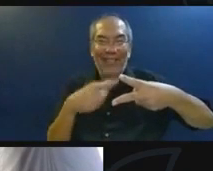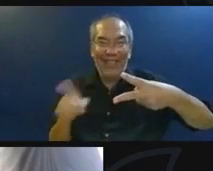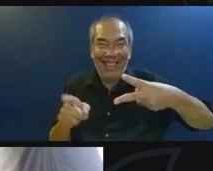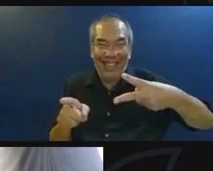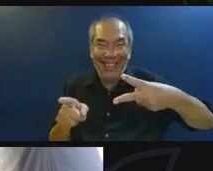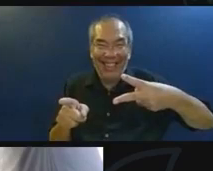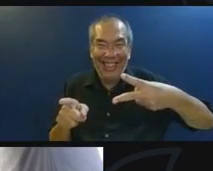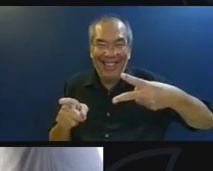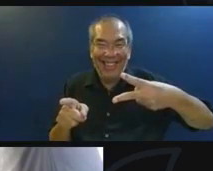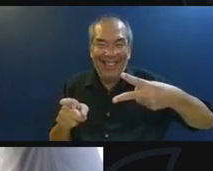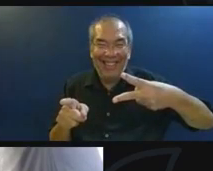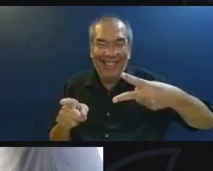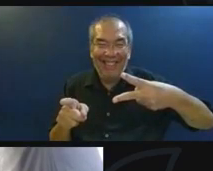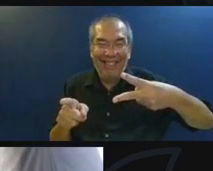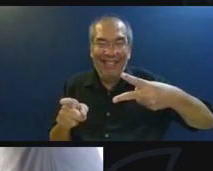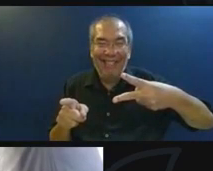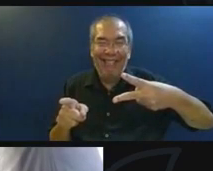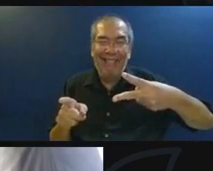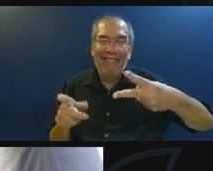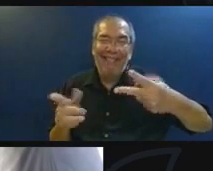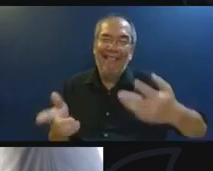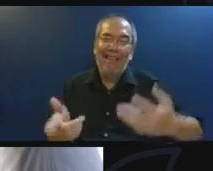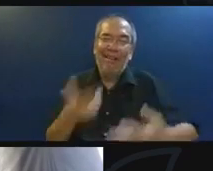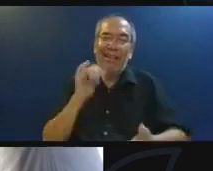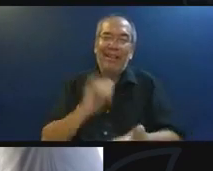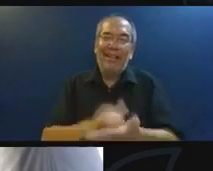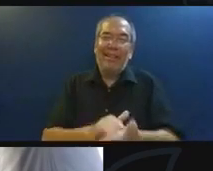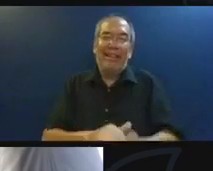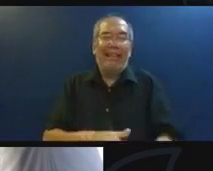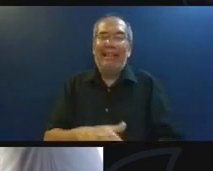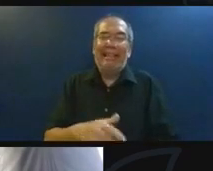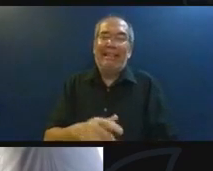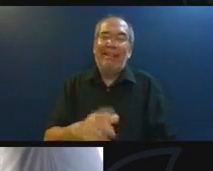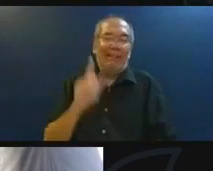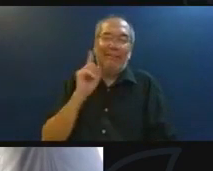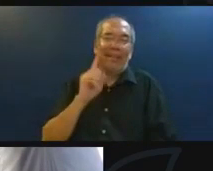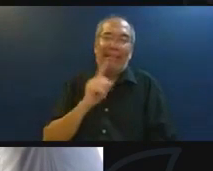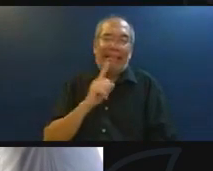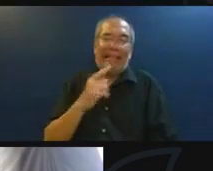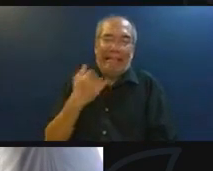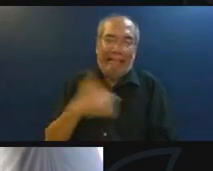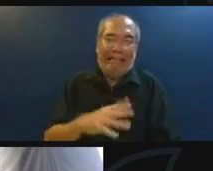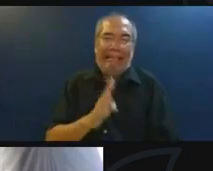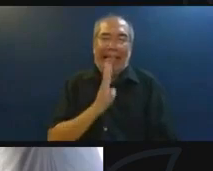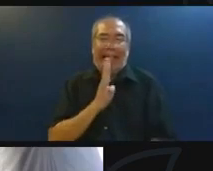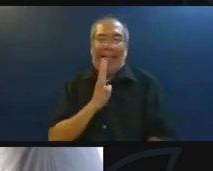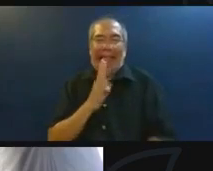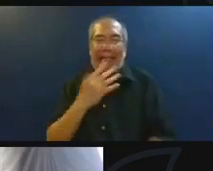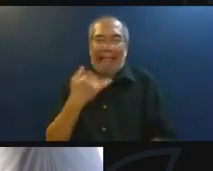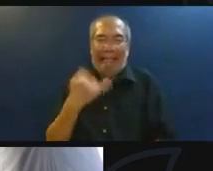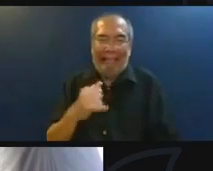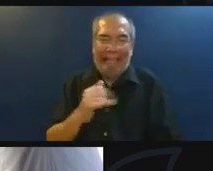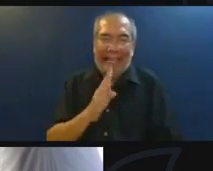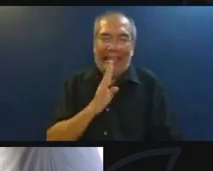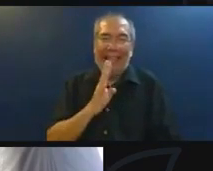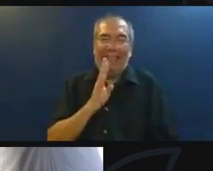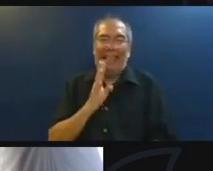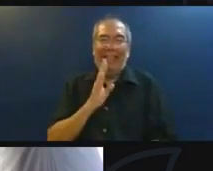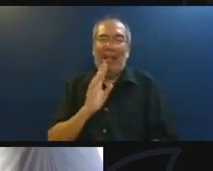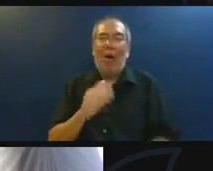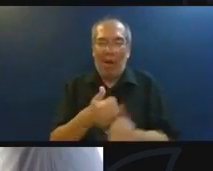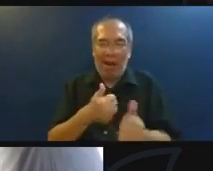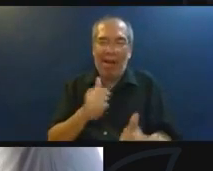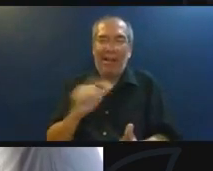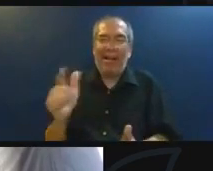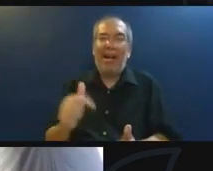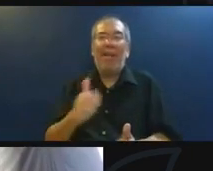mentioning these two, whether it's semak or semak, because it have two different meanings. So it is very hard sometimes. Even